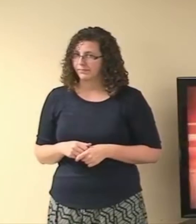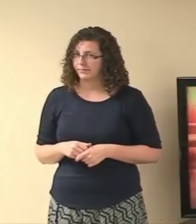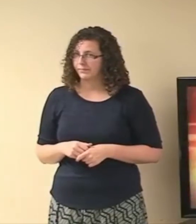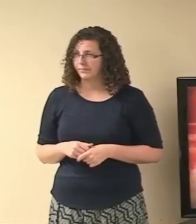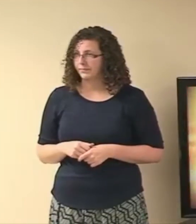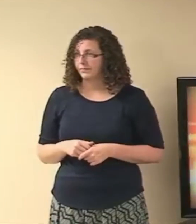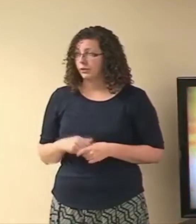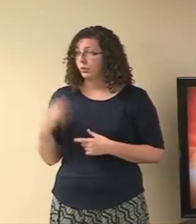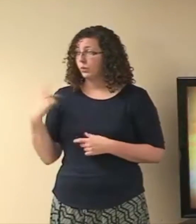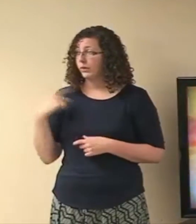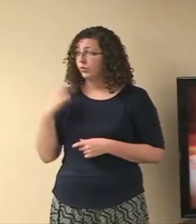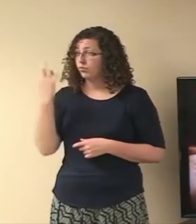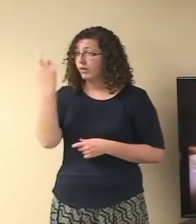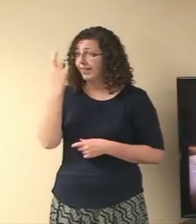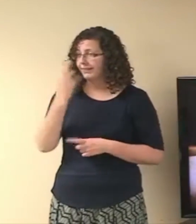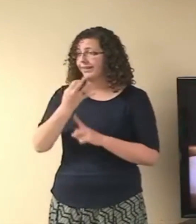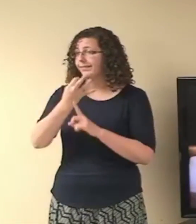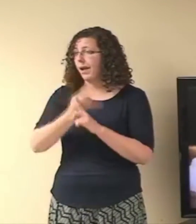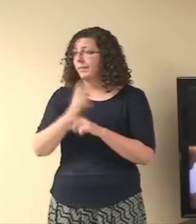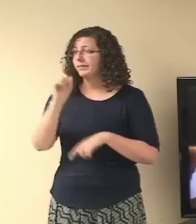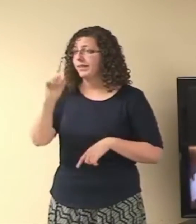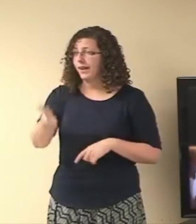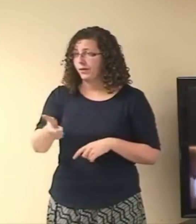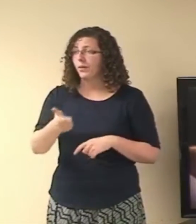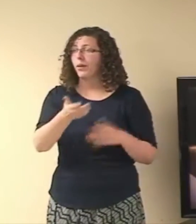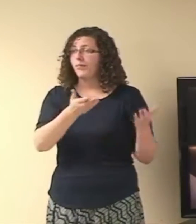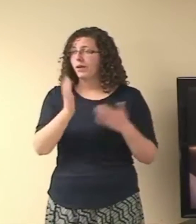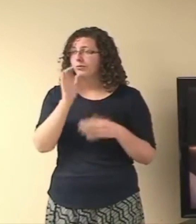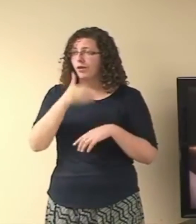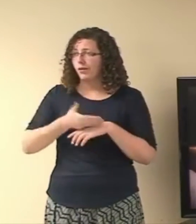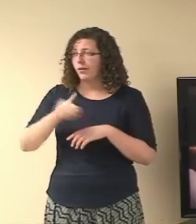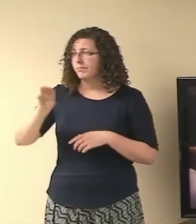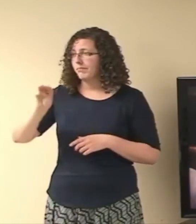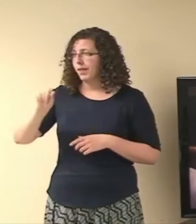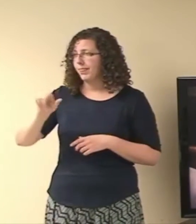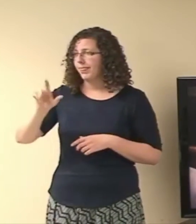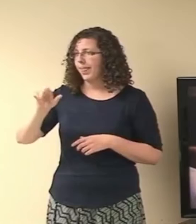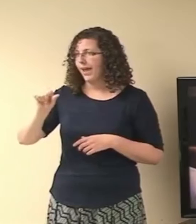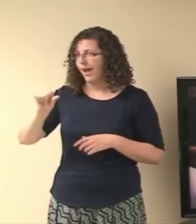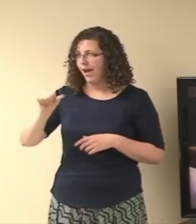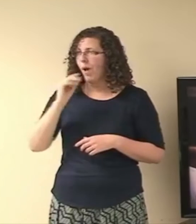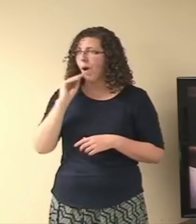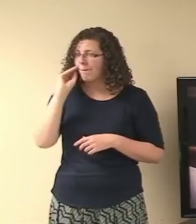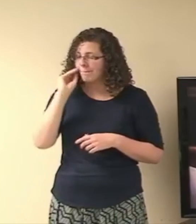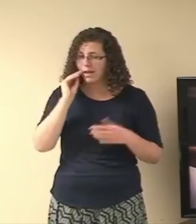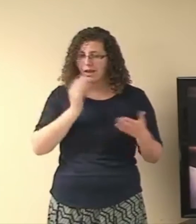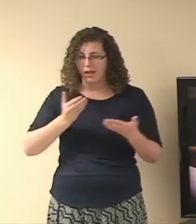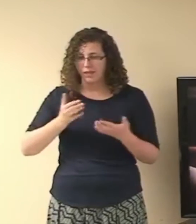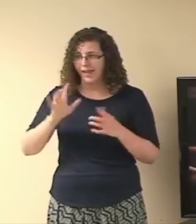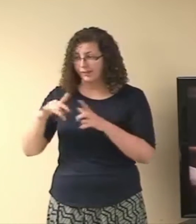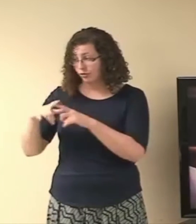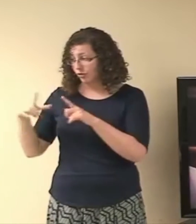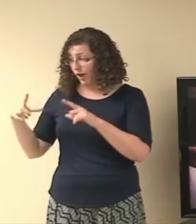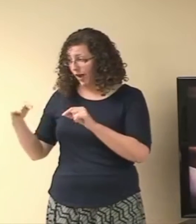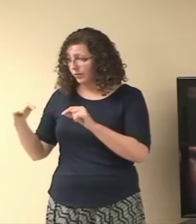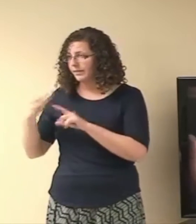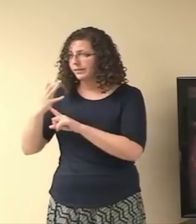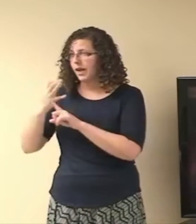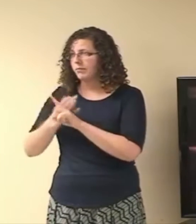We realized 9 months later when we brought Malaya home, the check they wrote us was dated 9 months prior to